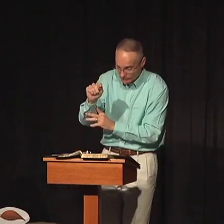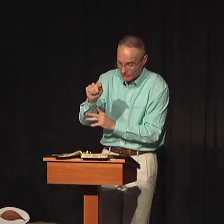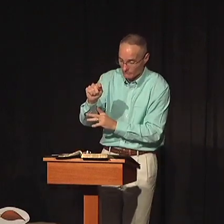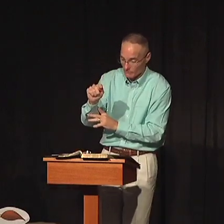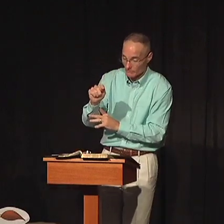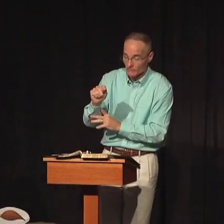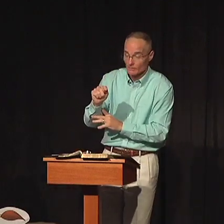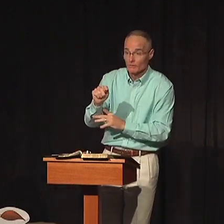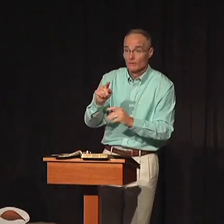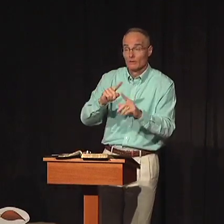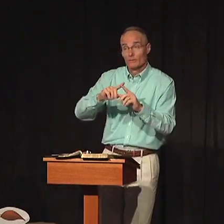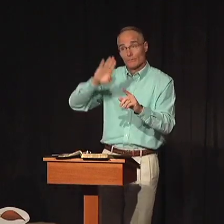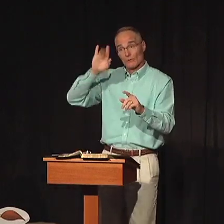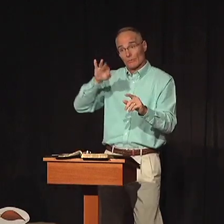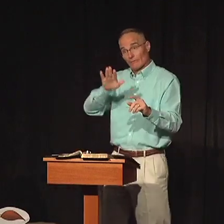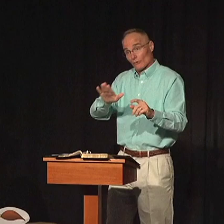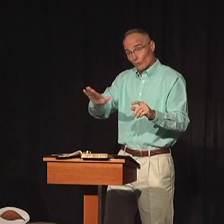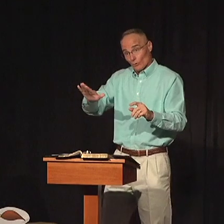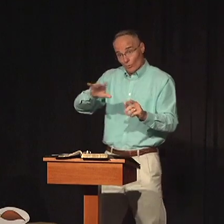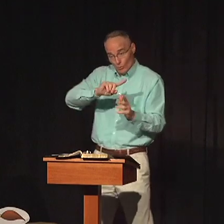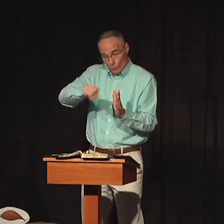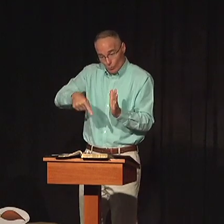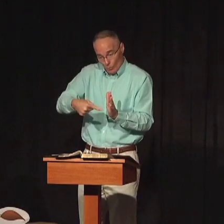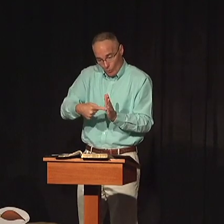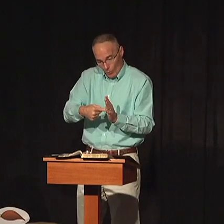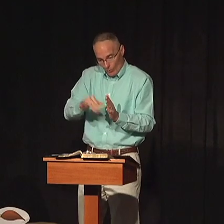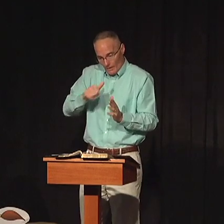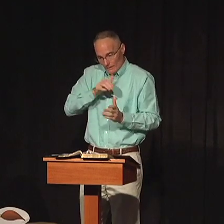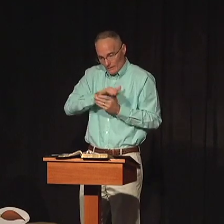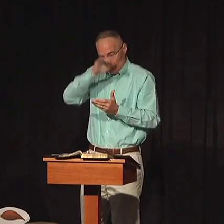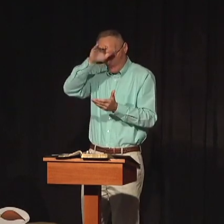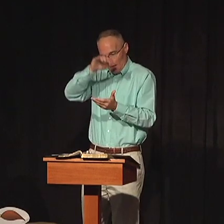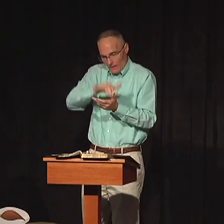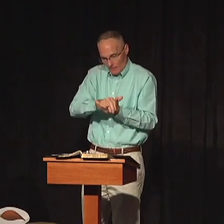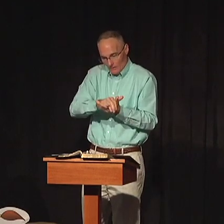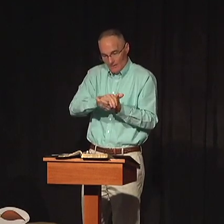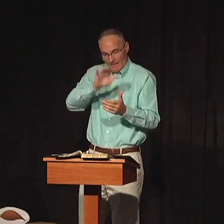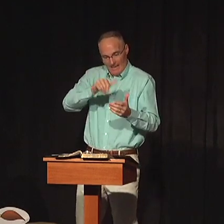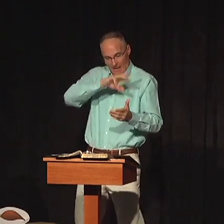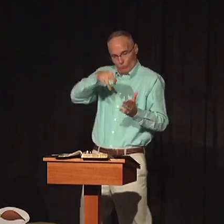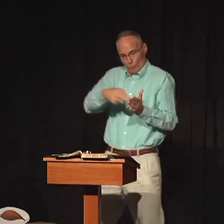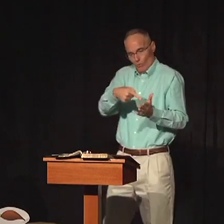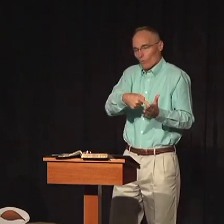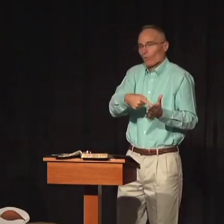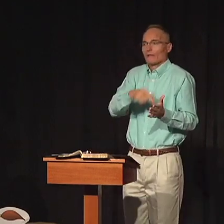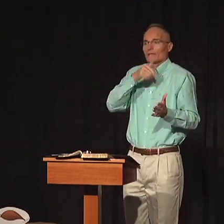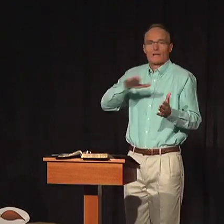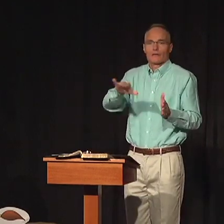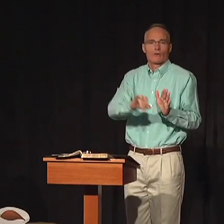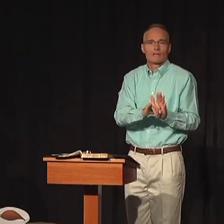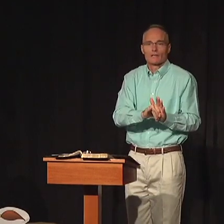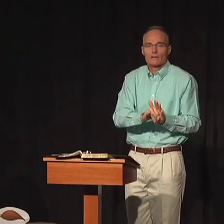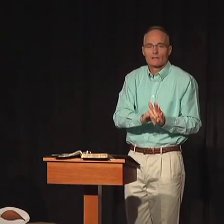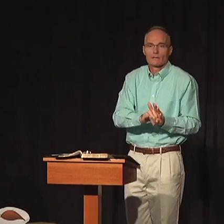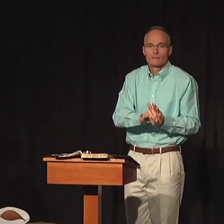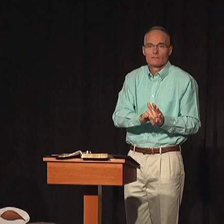wonderful marriage. What a great gift. But if your sole identity is a spouse, that role, that's not